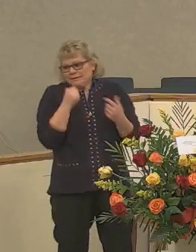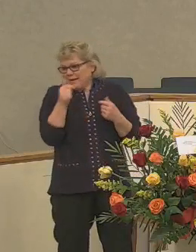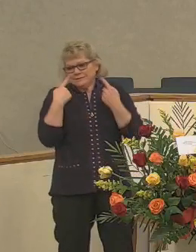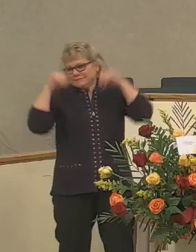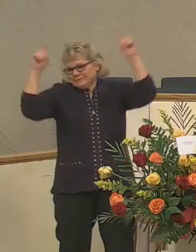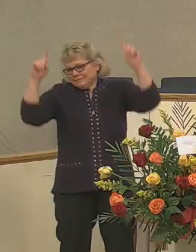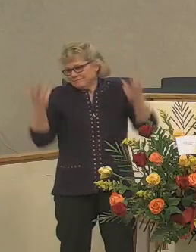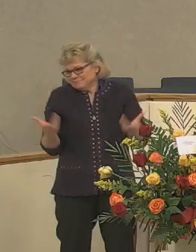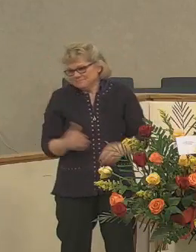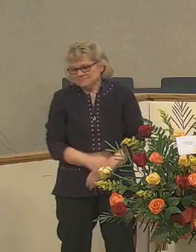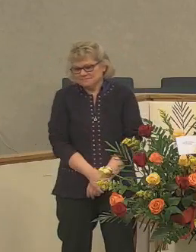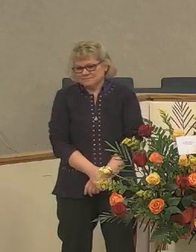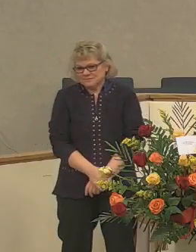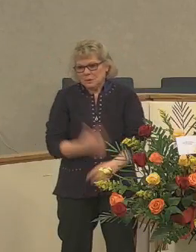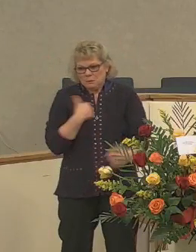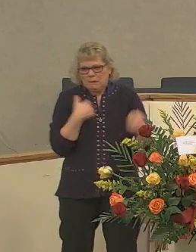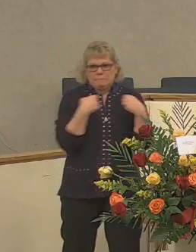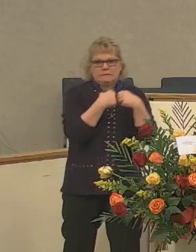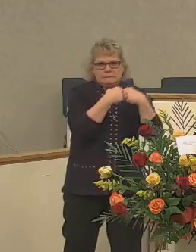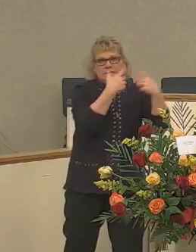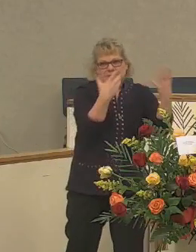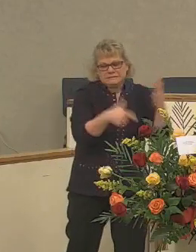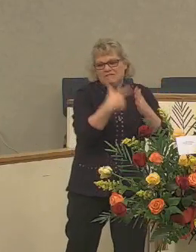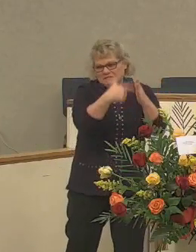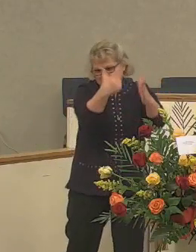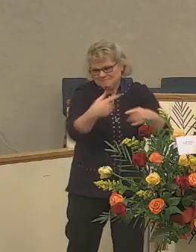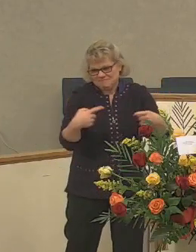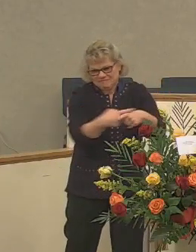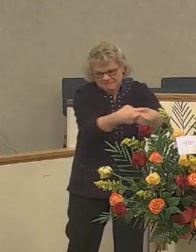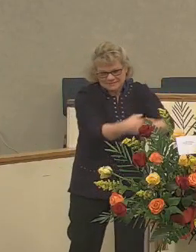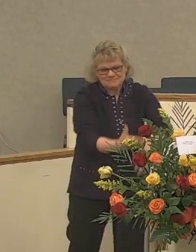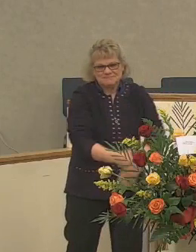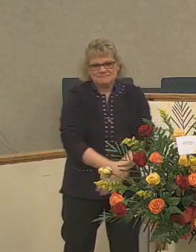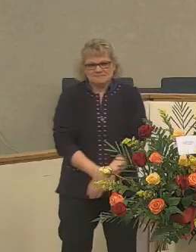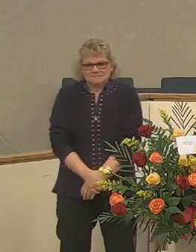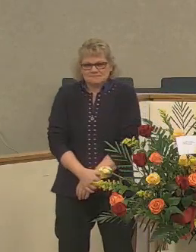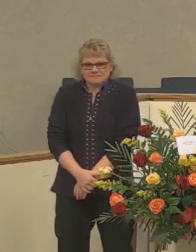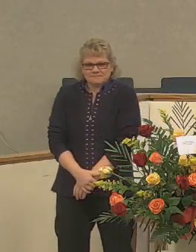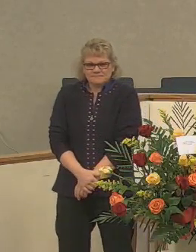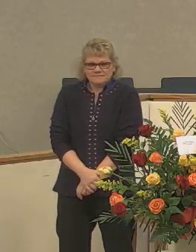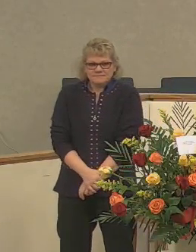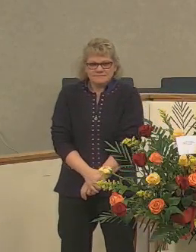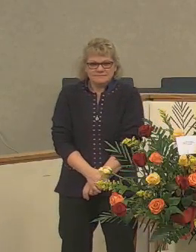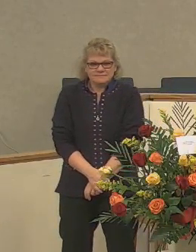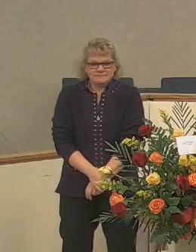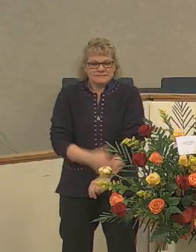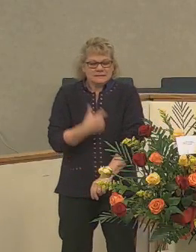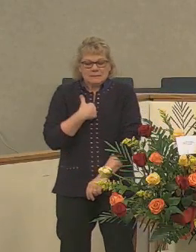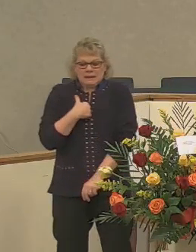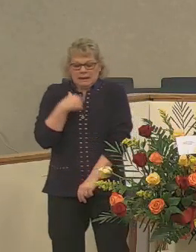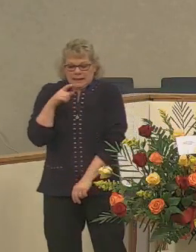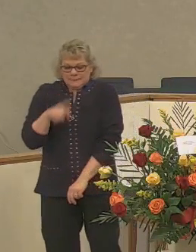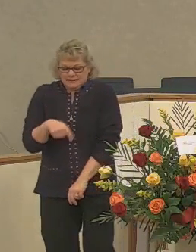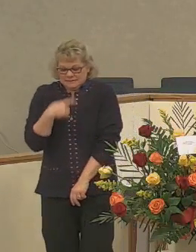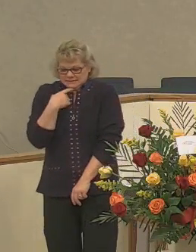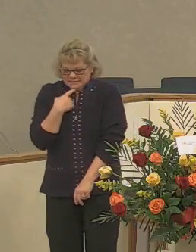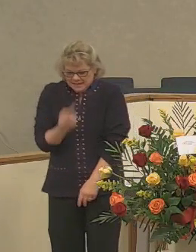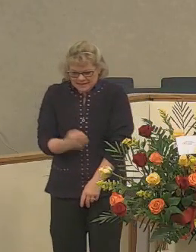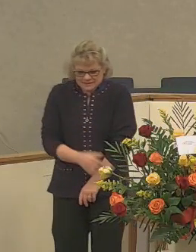worked. And so we butted heads a lot. I have to say that the